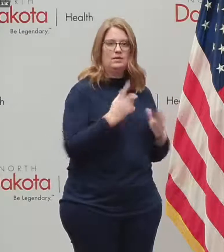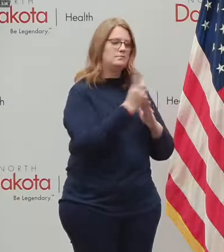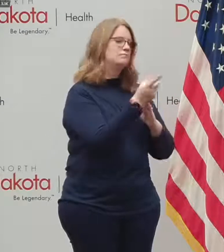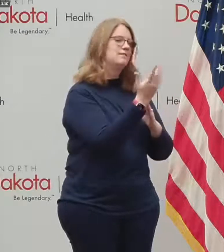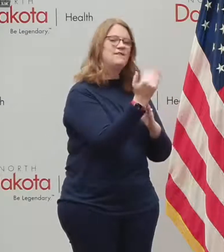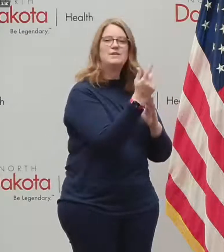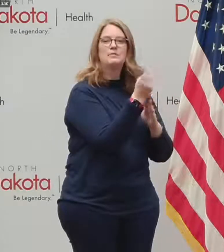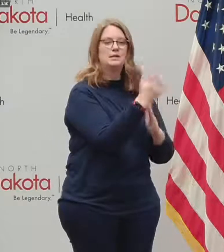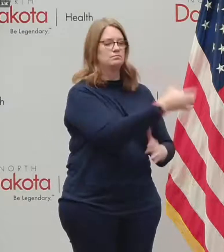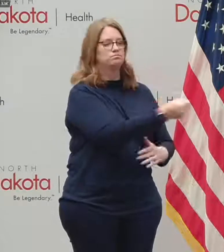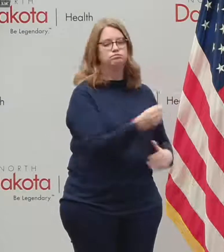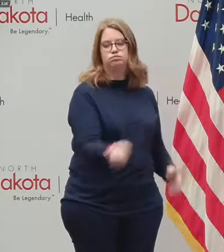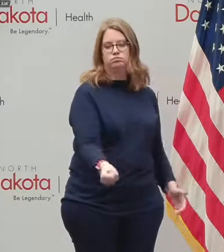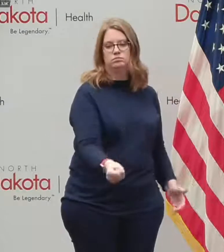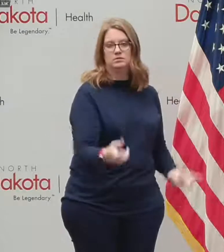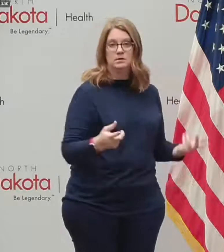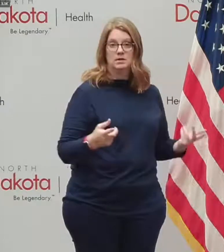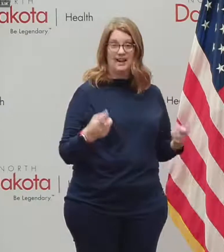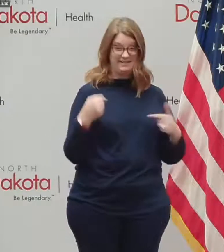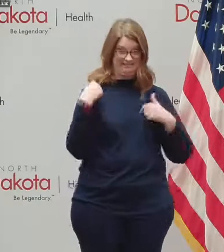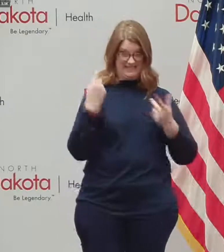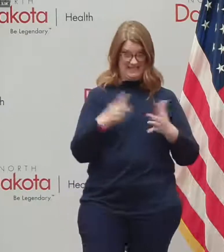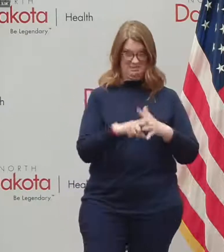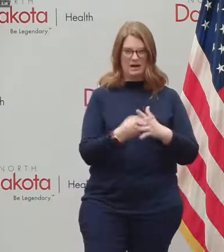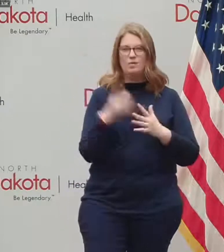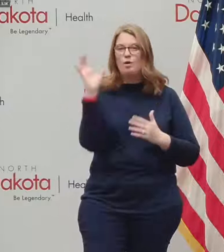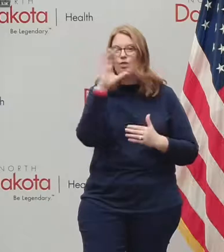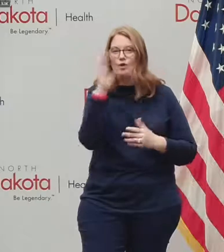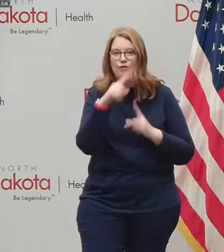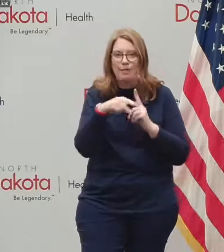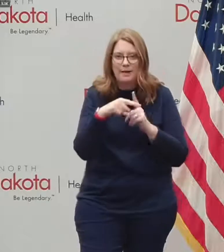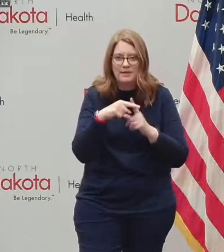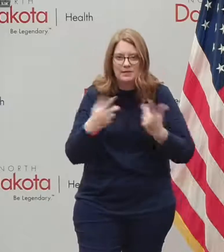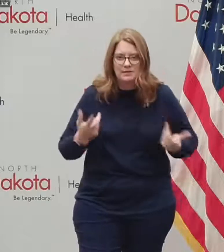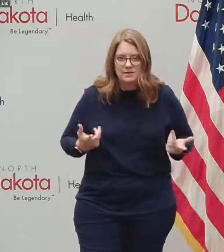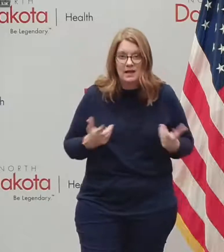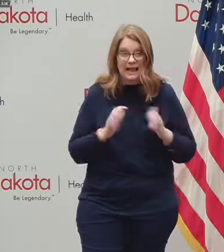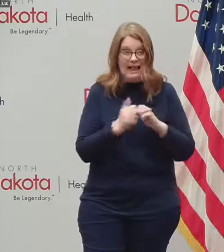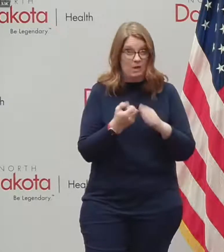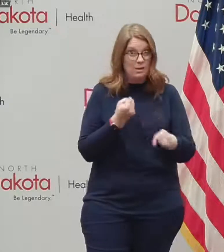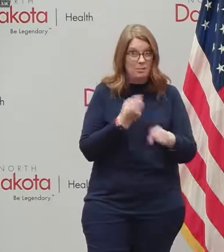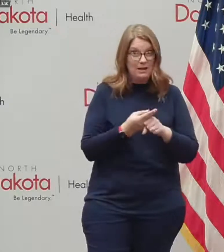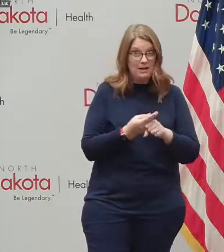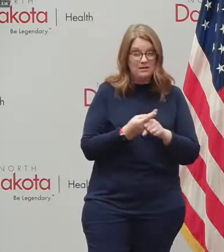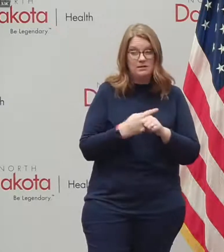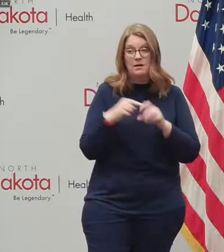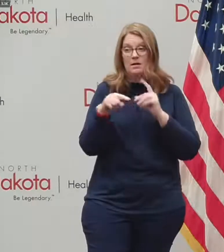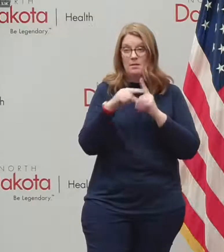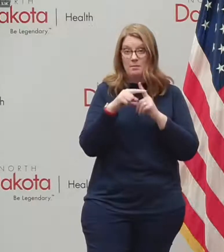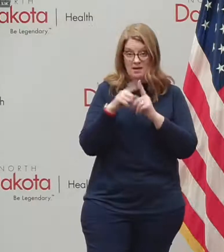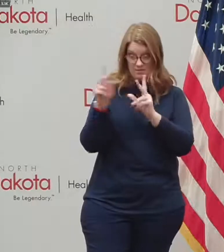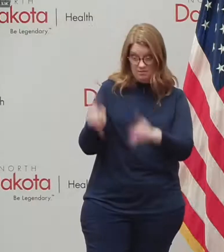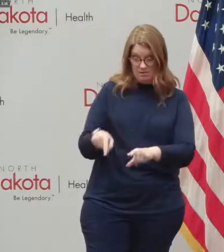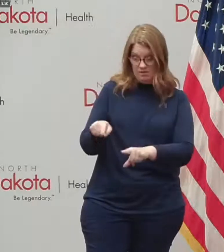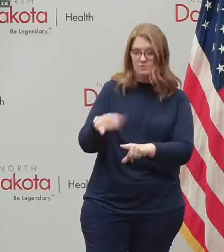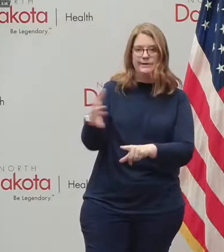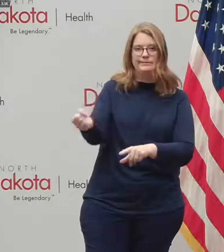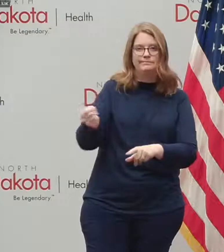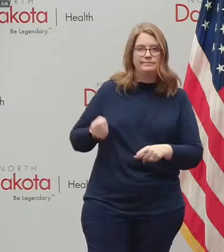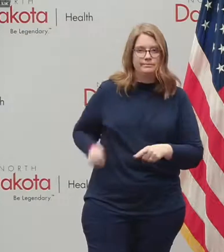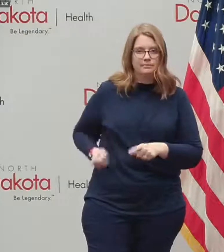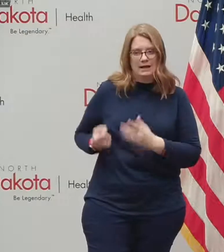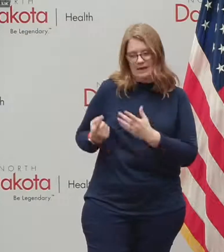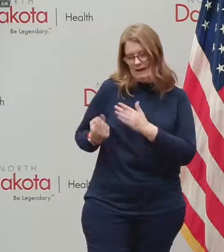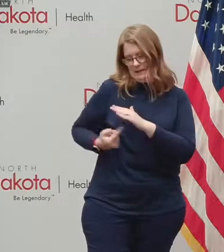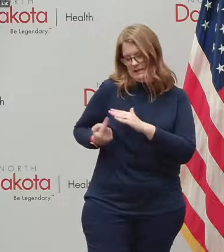always said, hey, we're searching for the positives, so because the way you beat this thing is find the positives and get those folks from stopping the spread. So this is